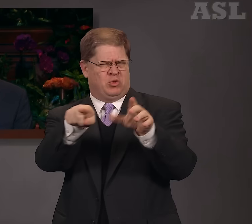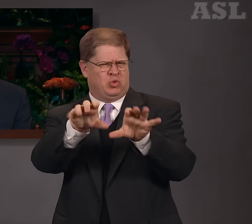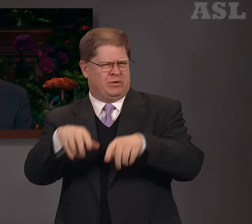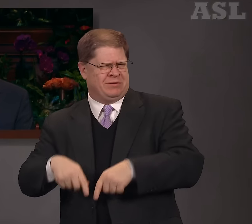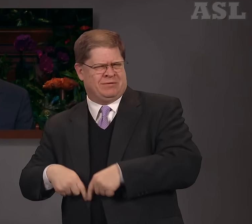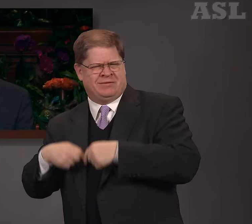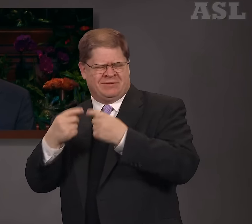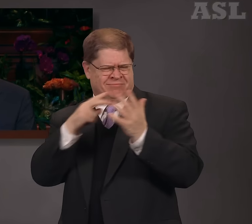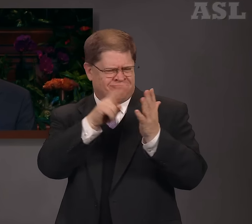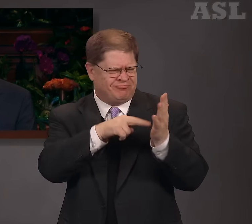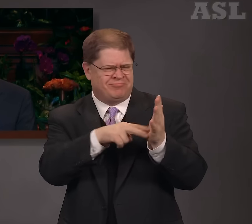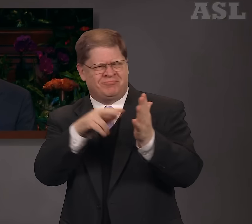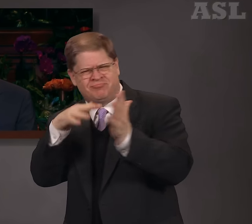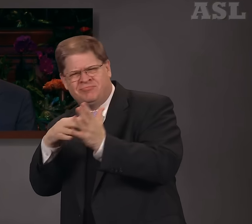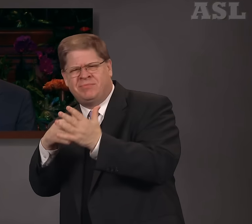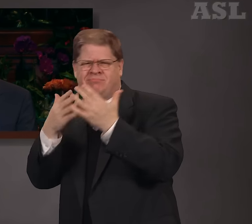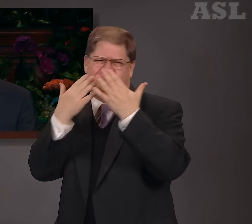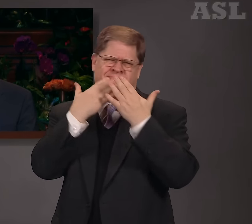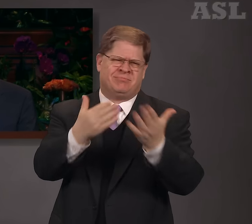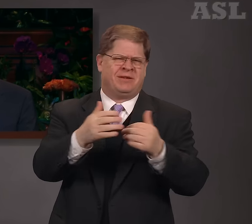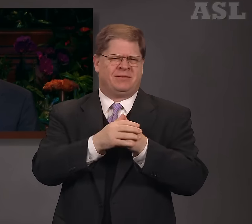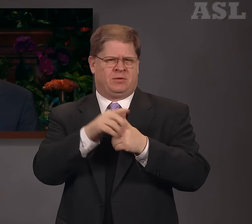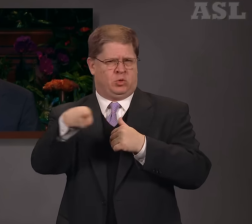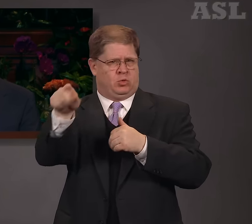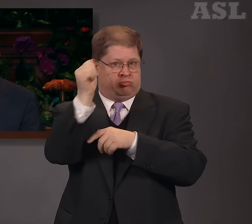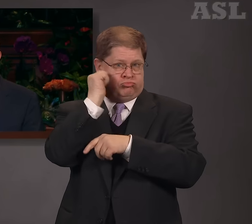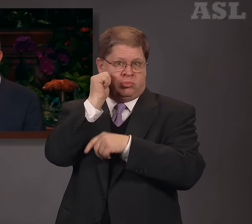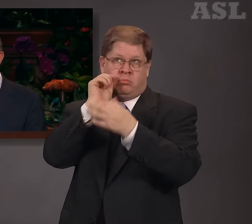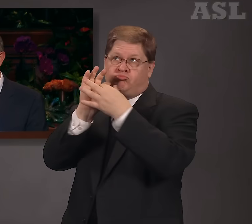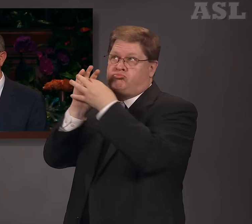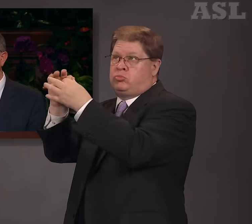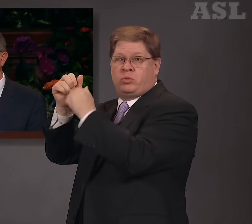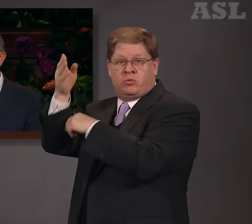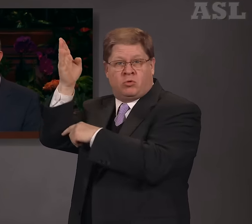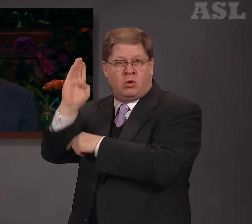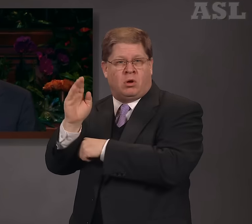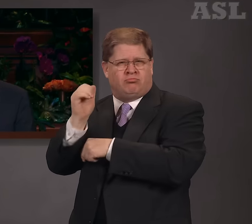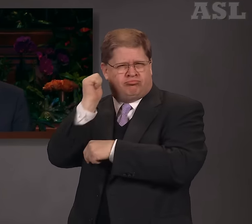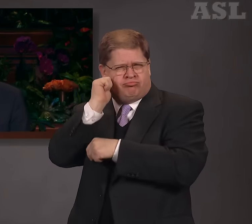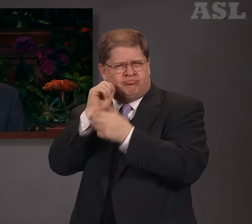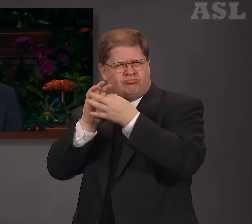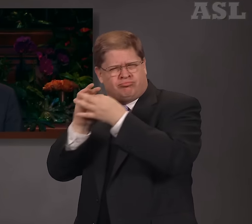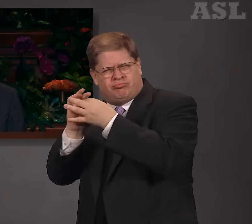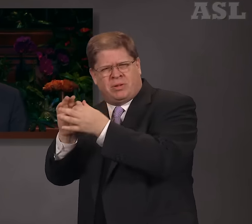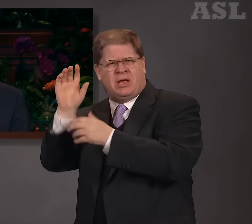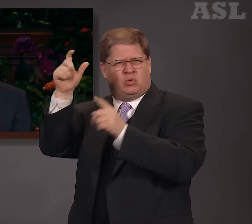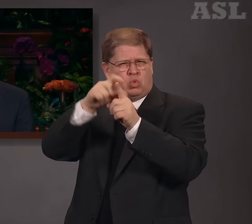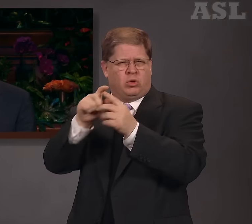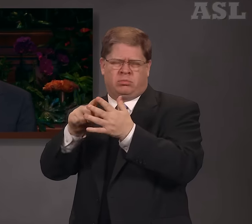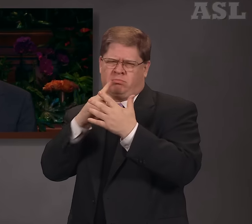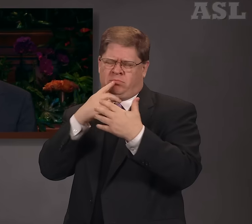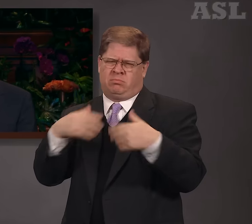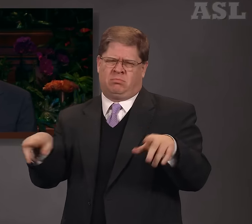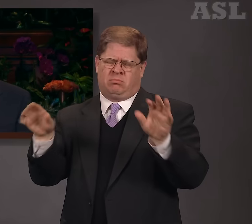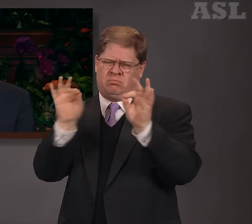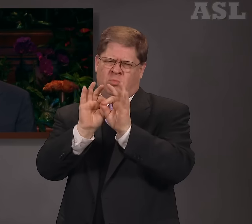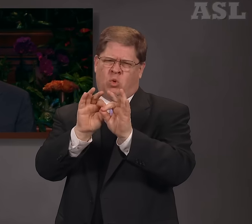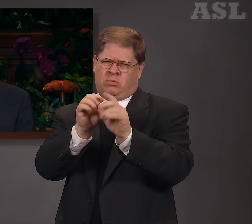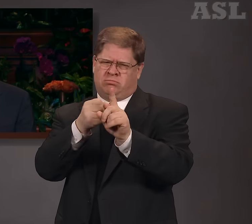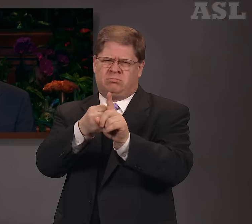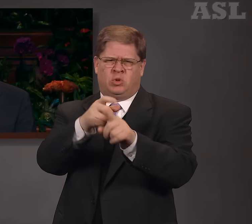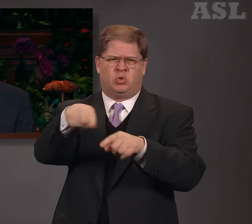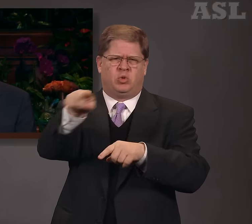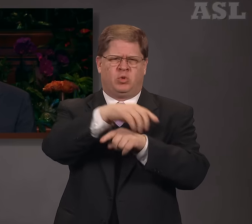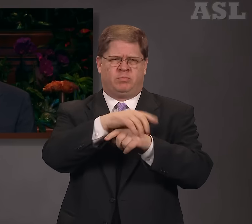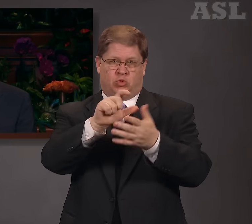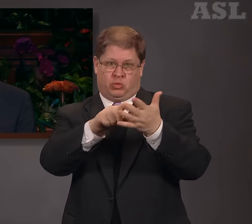Thank you for all that you are doing. Your daily connection with God and his word has profound consequences. Ye